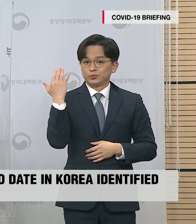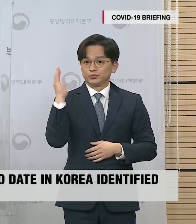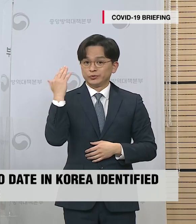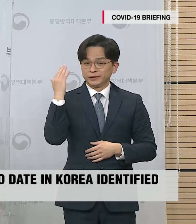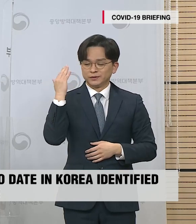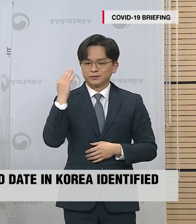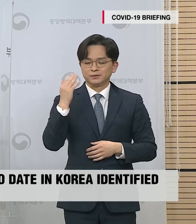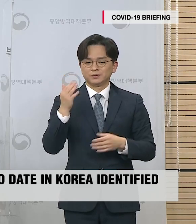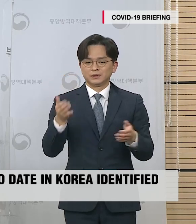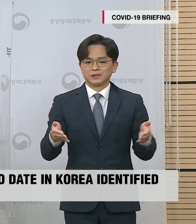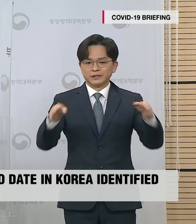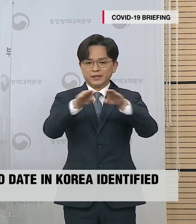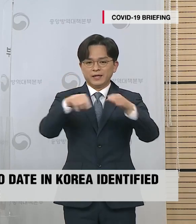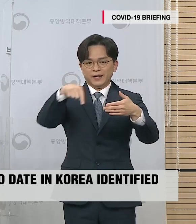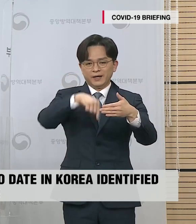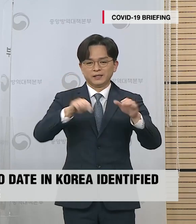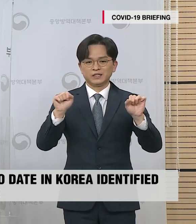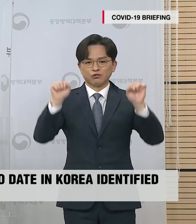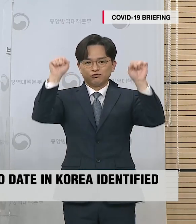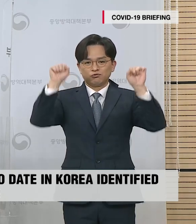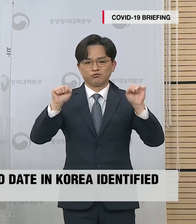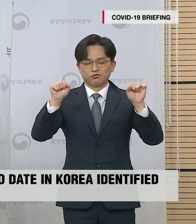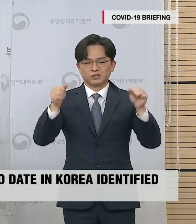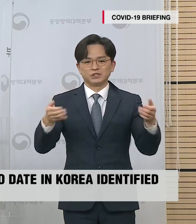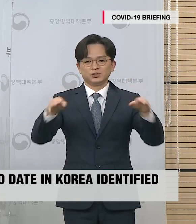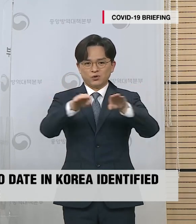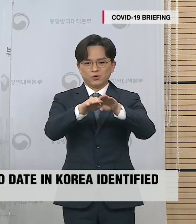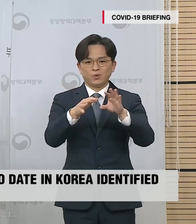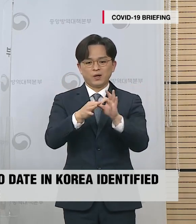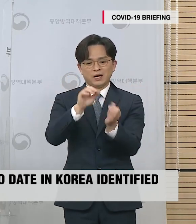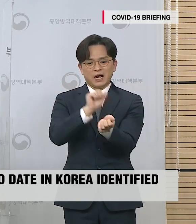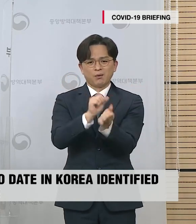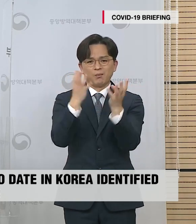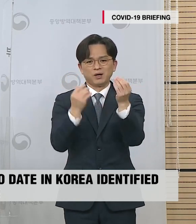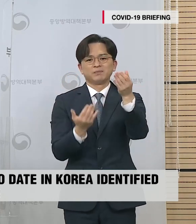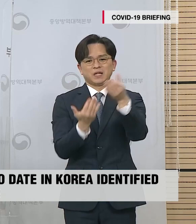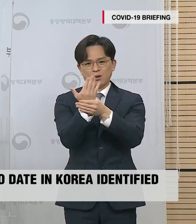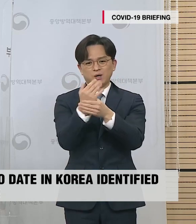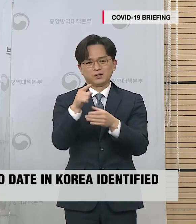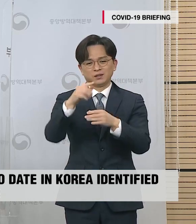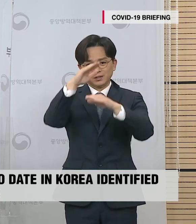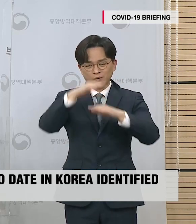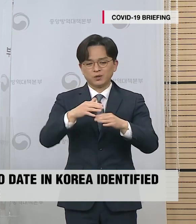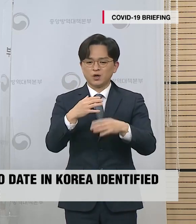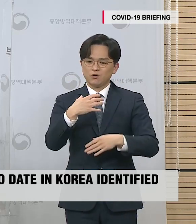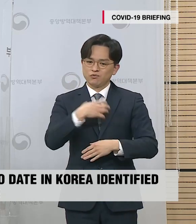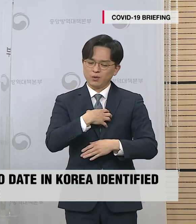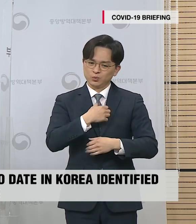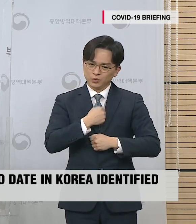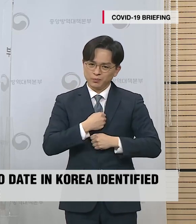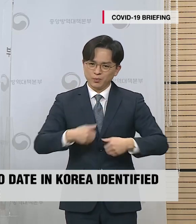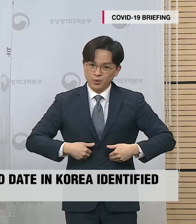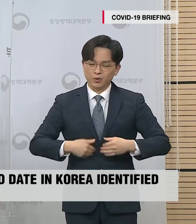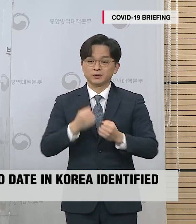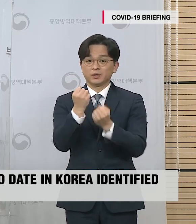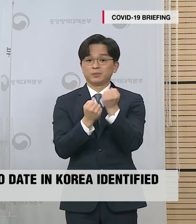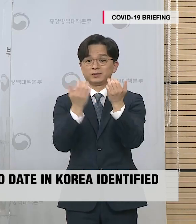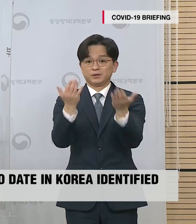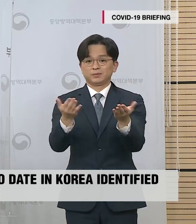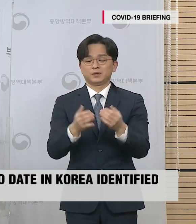seen many cluster infections stemming from indoor sports gyms as well as dancing rooms, and we are also